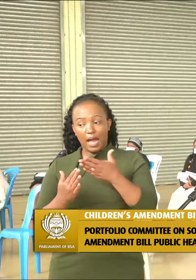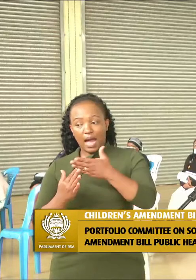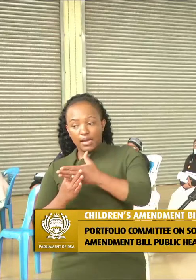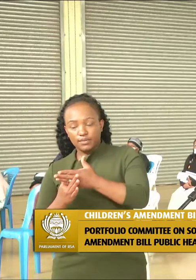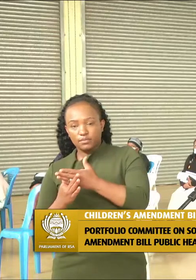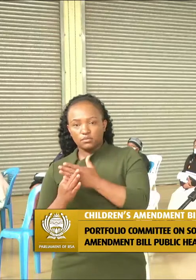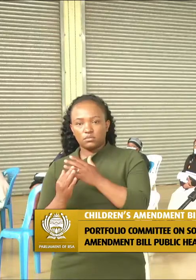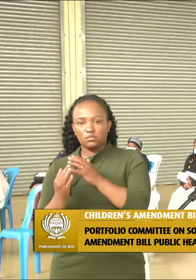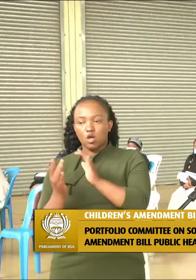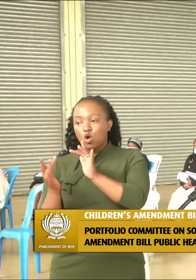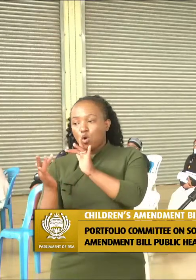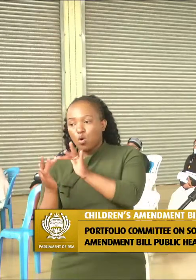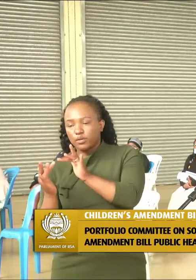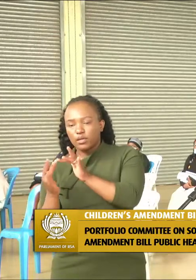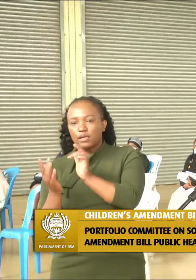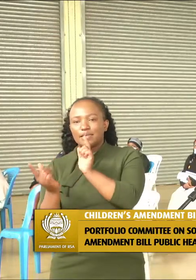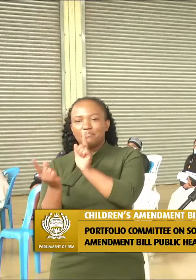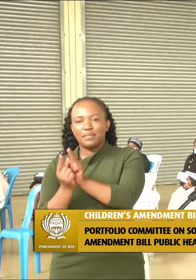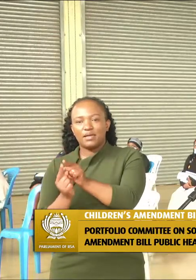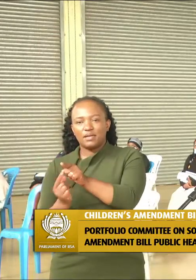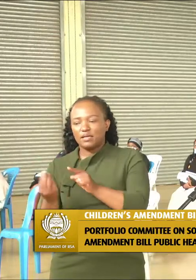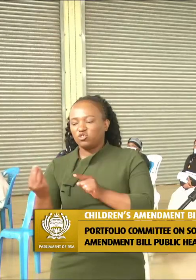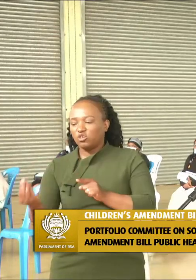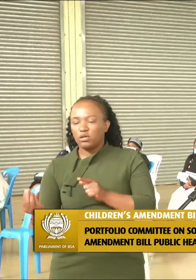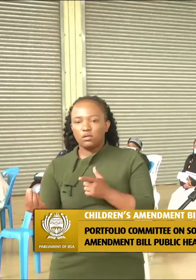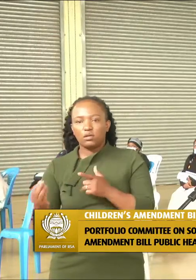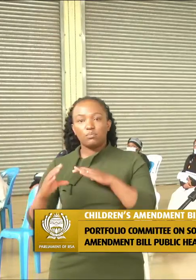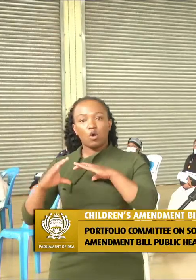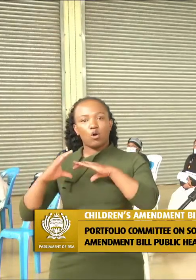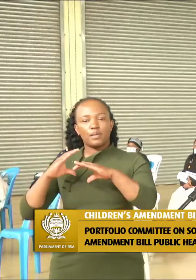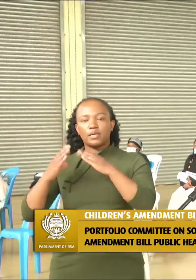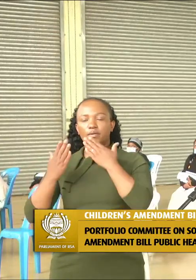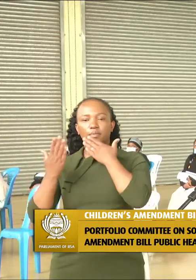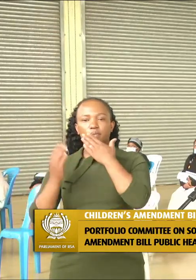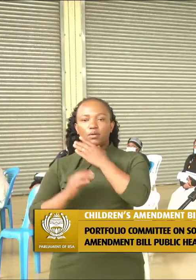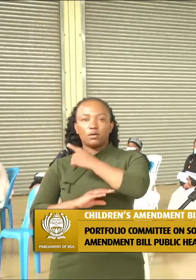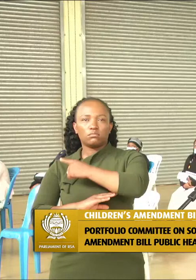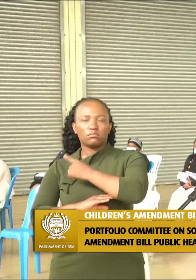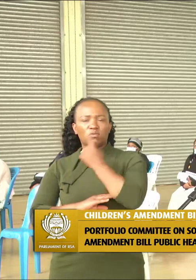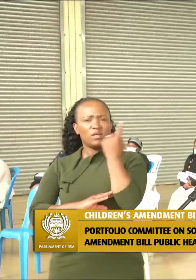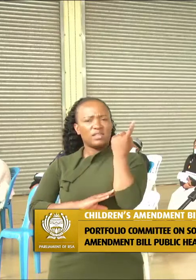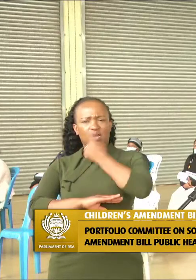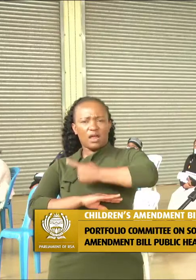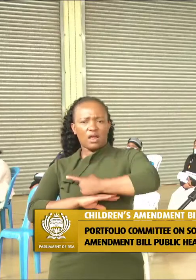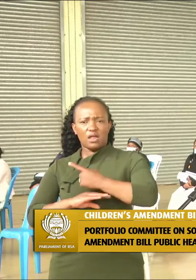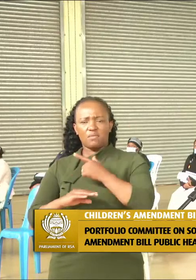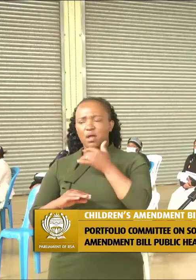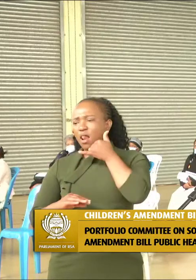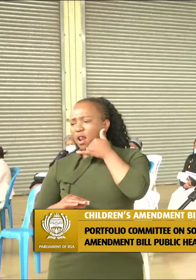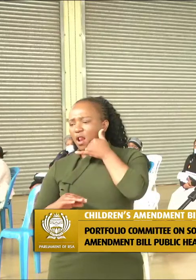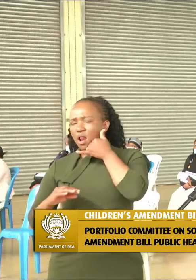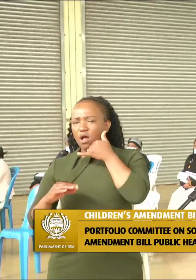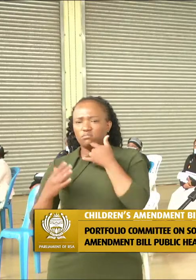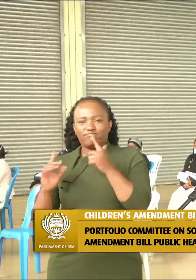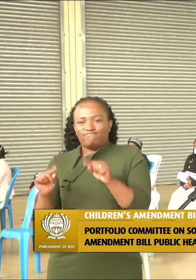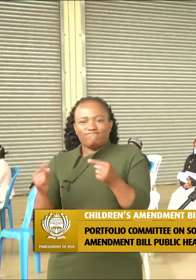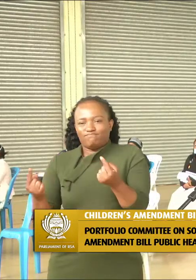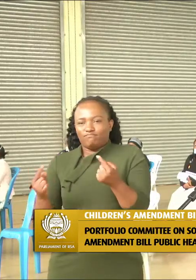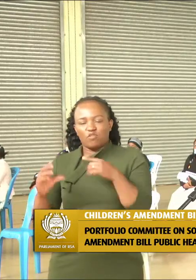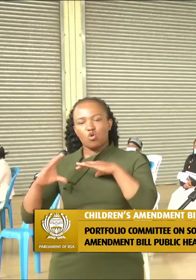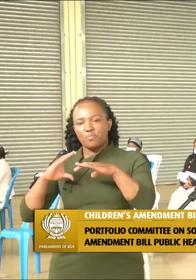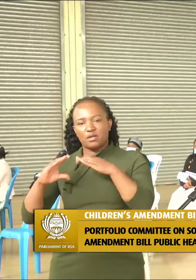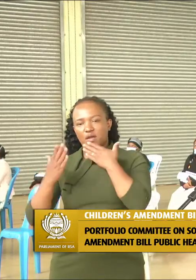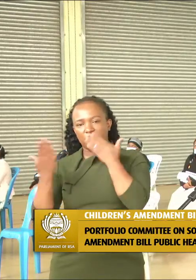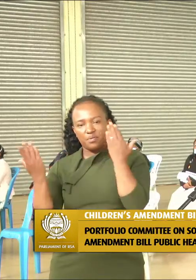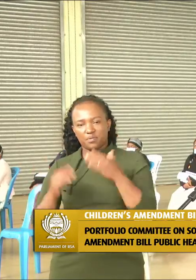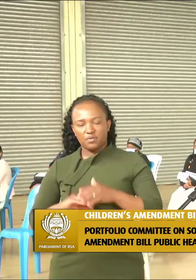ukuhlangana nayo. I don't communicate with her during the day. Angikwazi ukuxoxa nayo phakathi nosuku. I